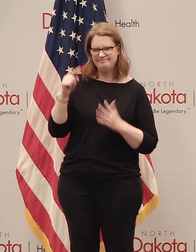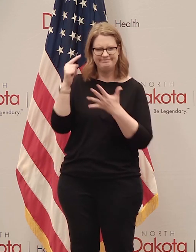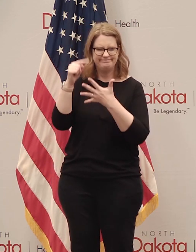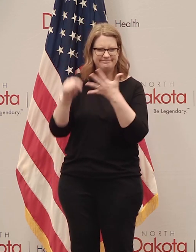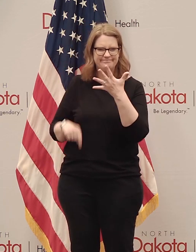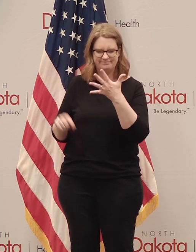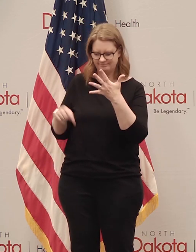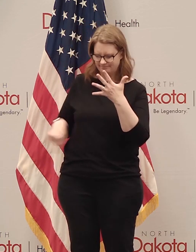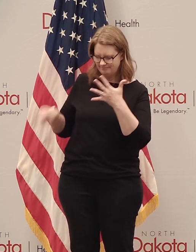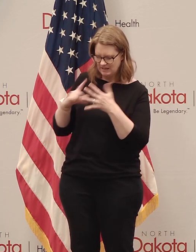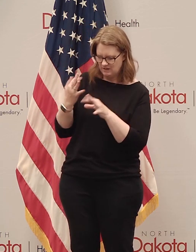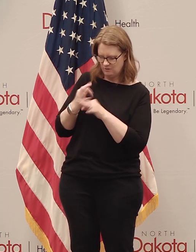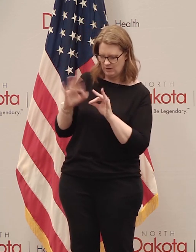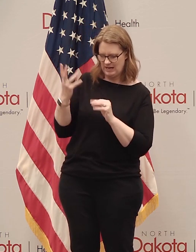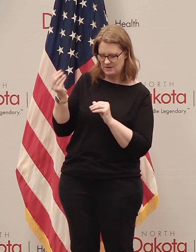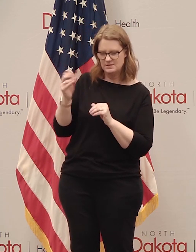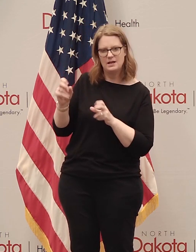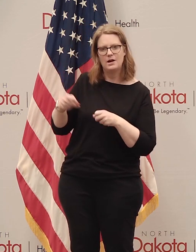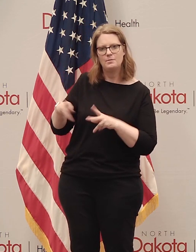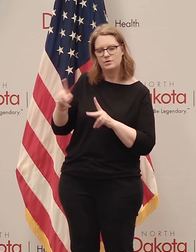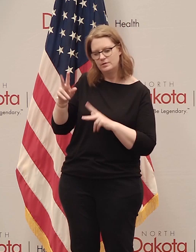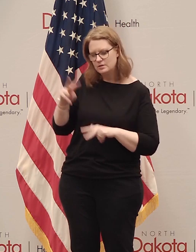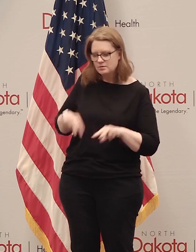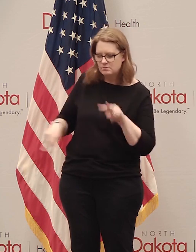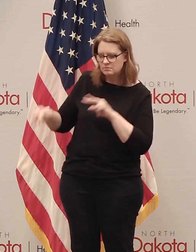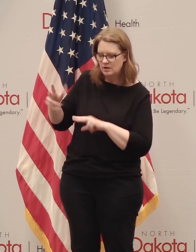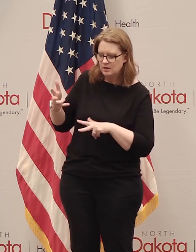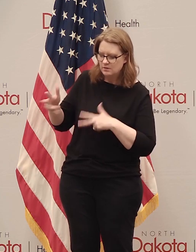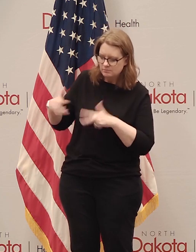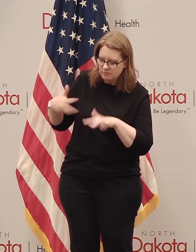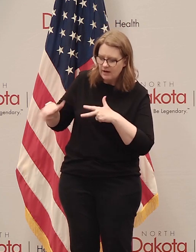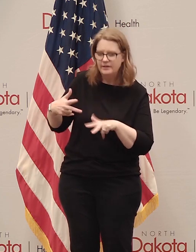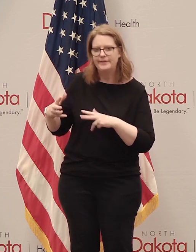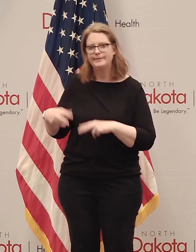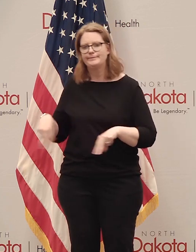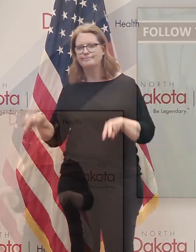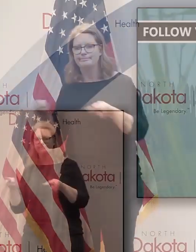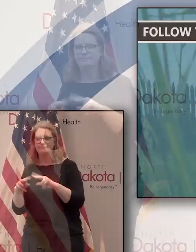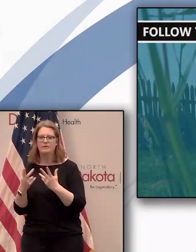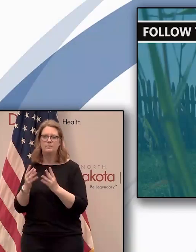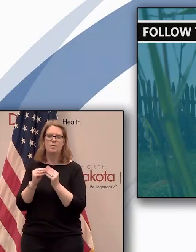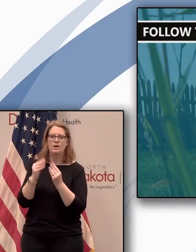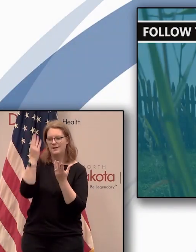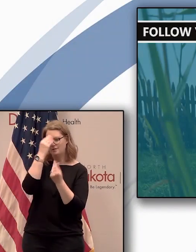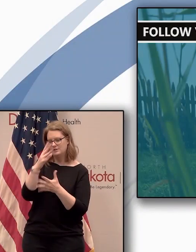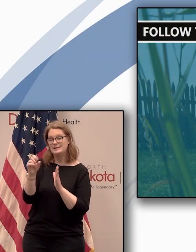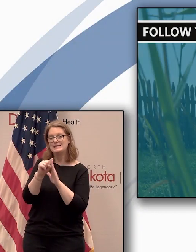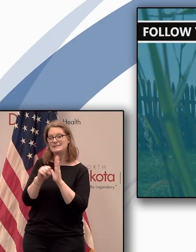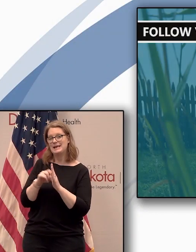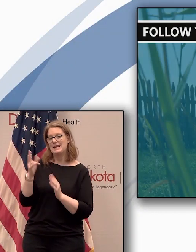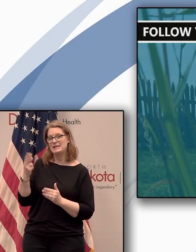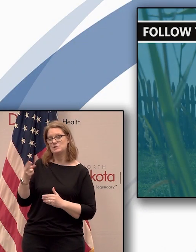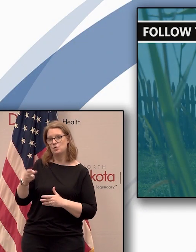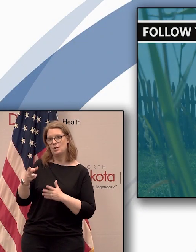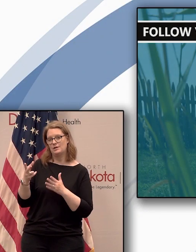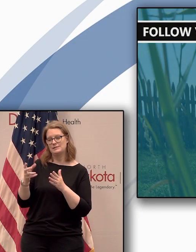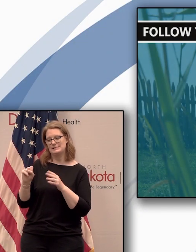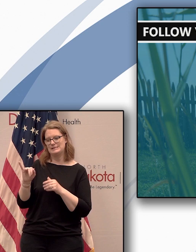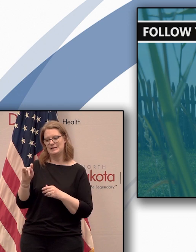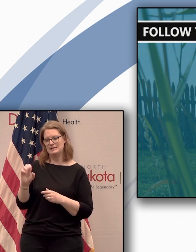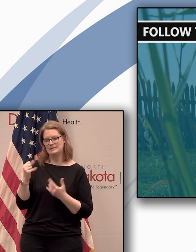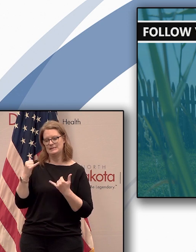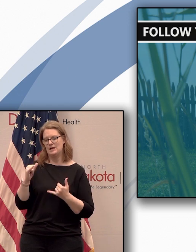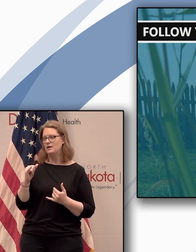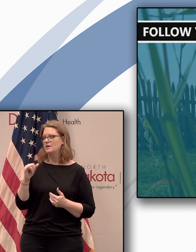to offer free outdoor opportunities to explore trails and historic landmarks. For more information about state historic site opening services and hours, visit